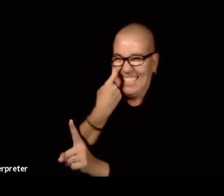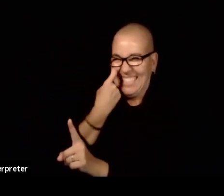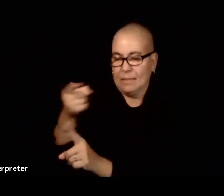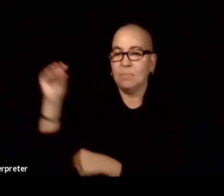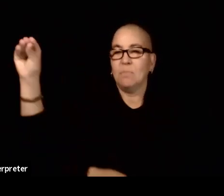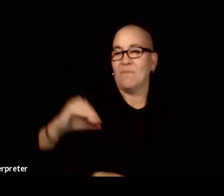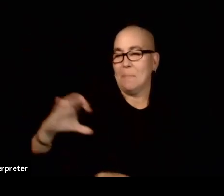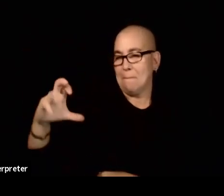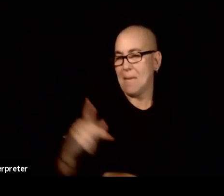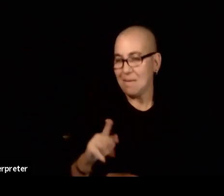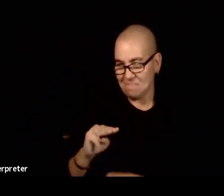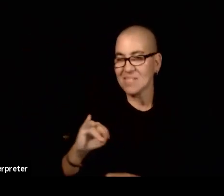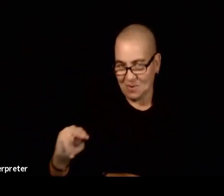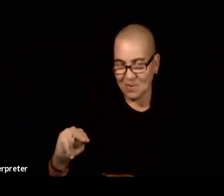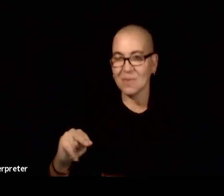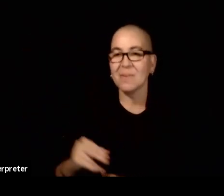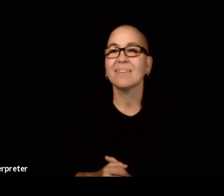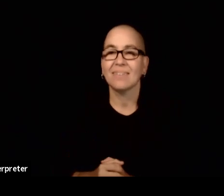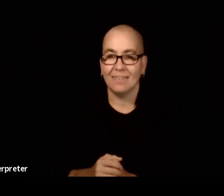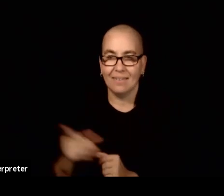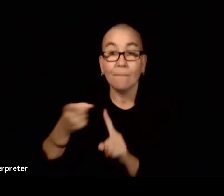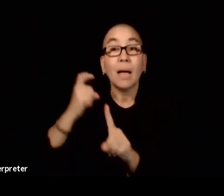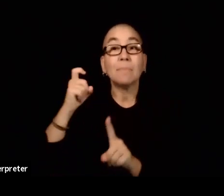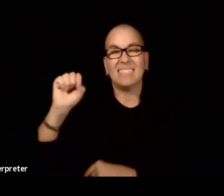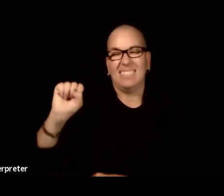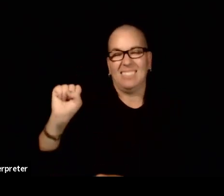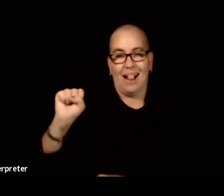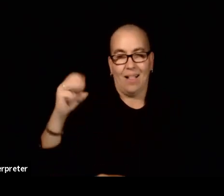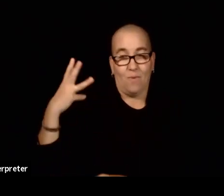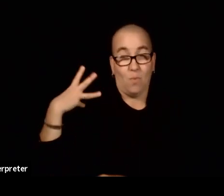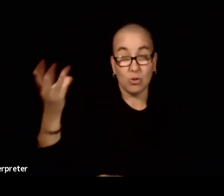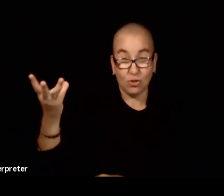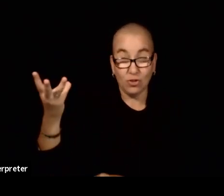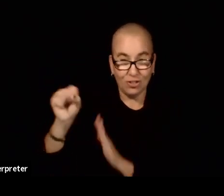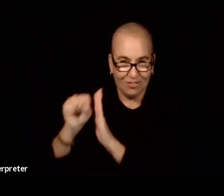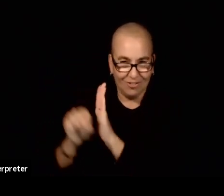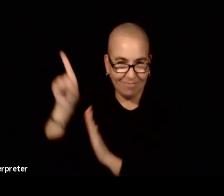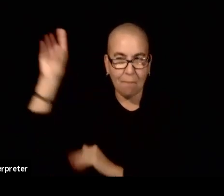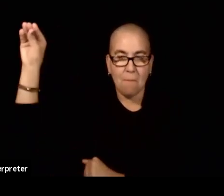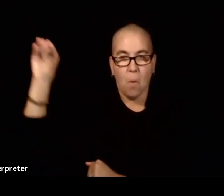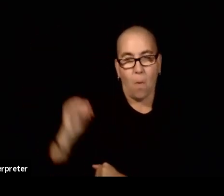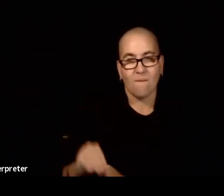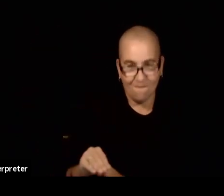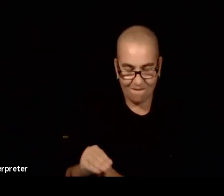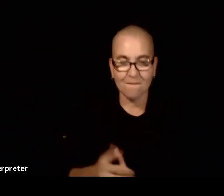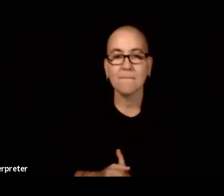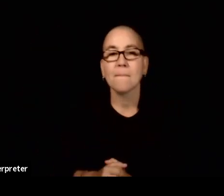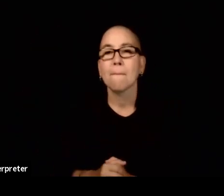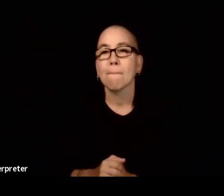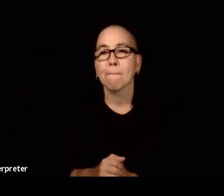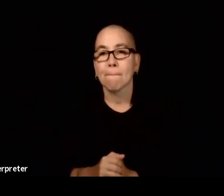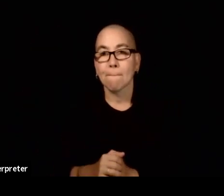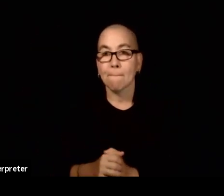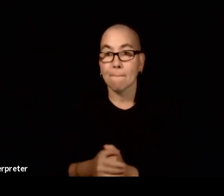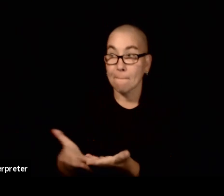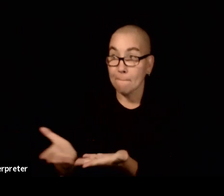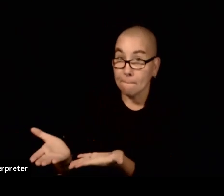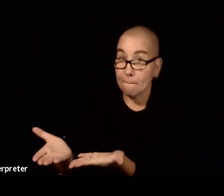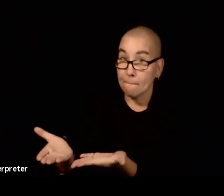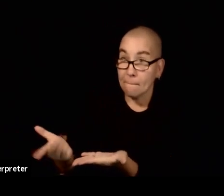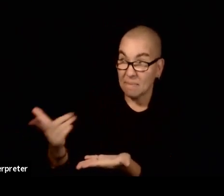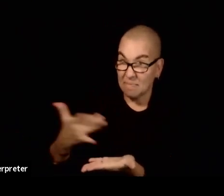Seattle, Washington for a while. And apparently you showed some symptoms of COVID and were told to